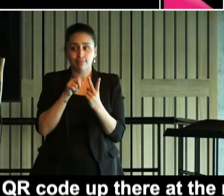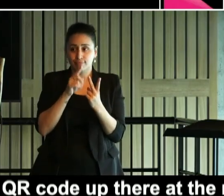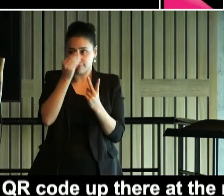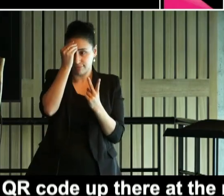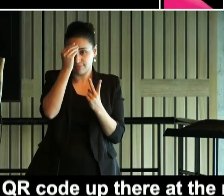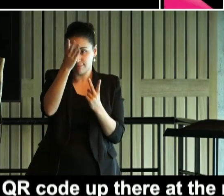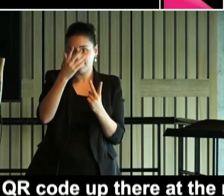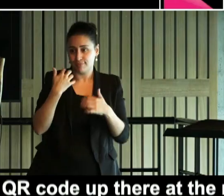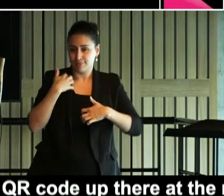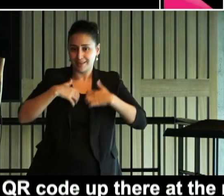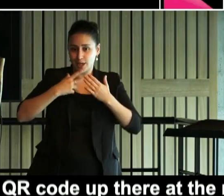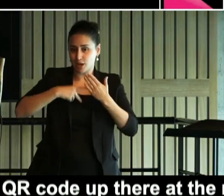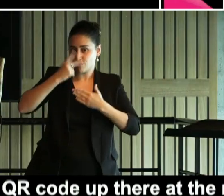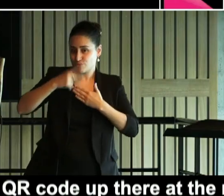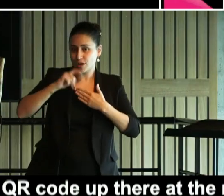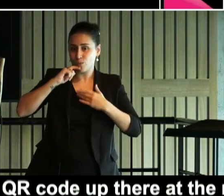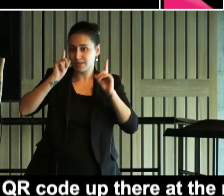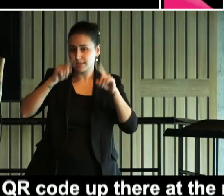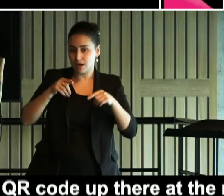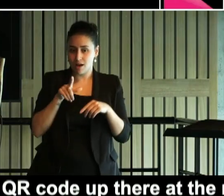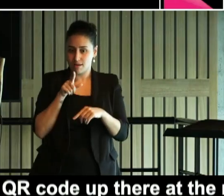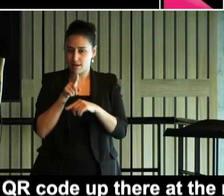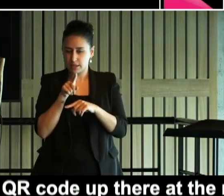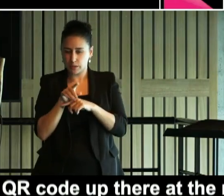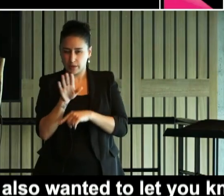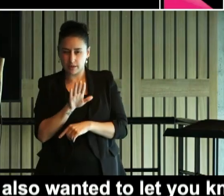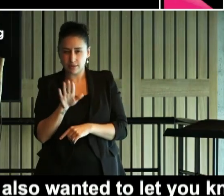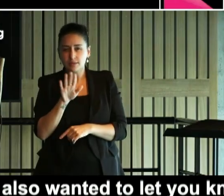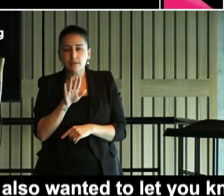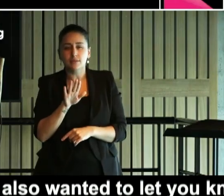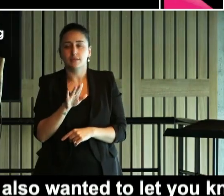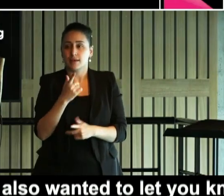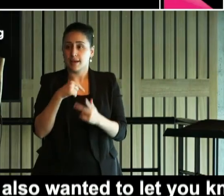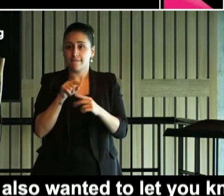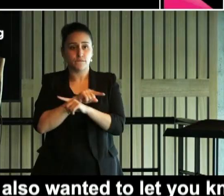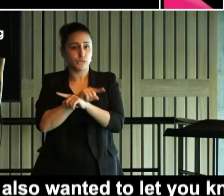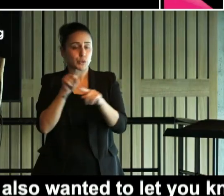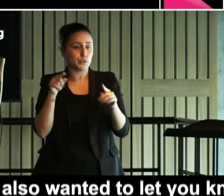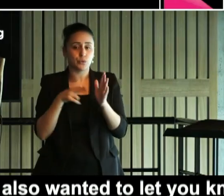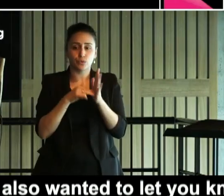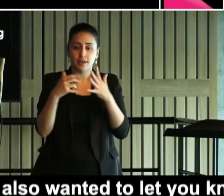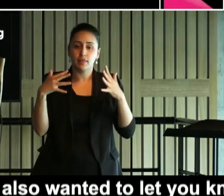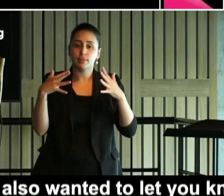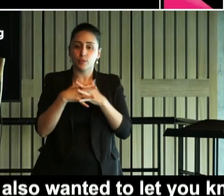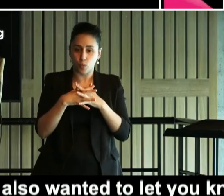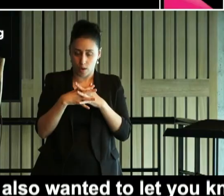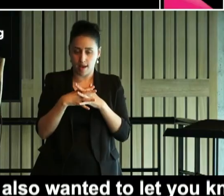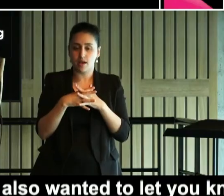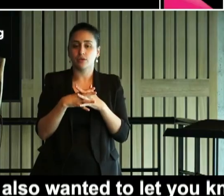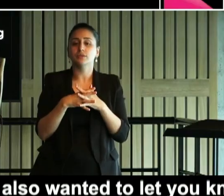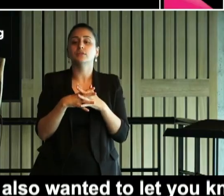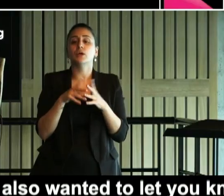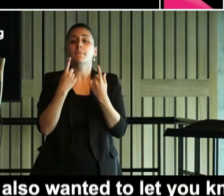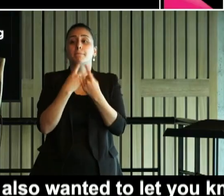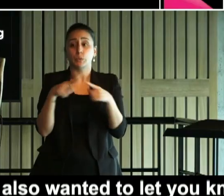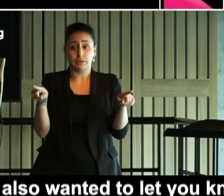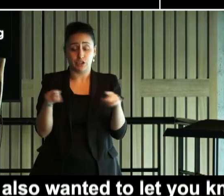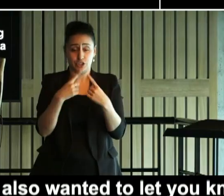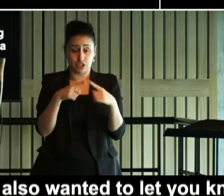an exciting program that we're going to be launching in about a week's time. If you're a New South Wales-based